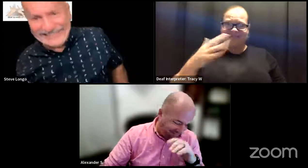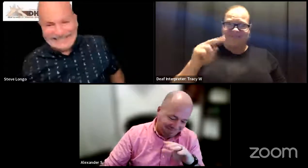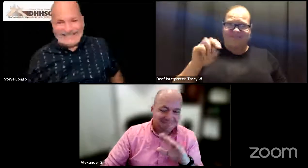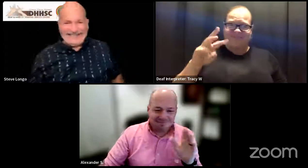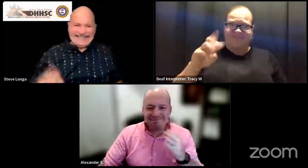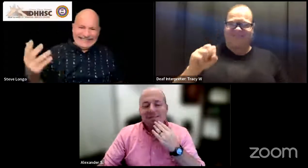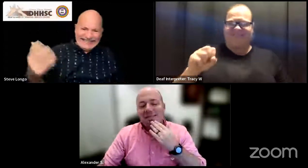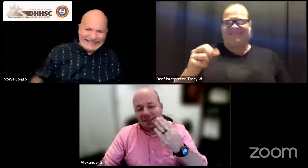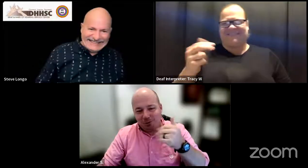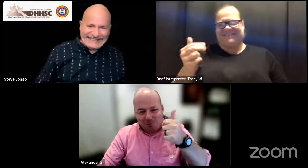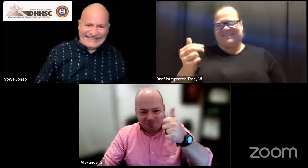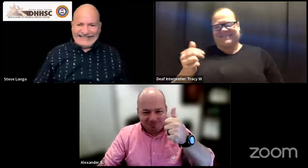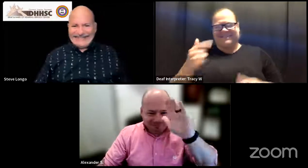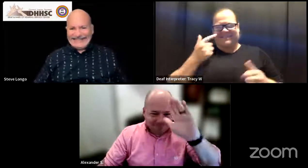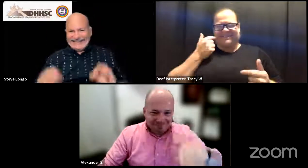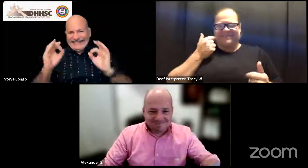Okay.